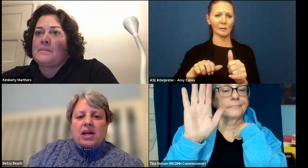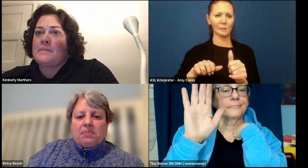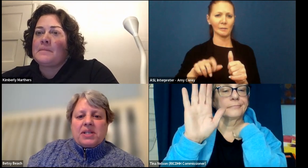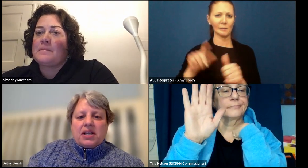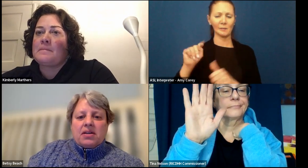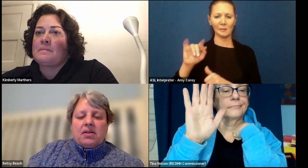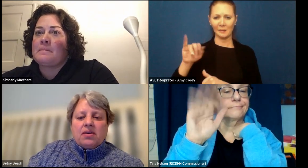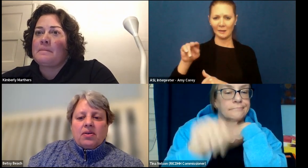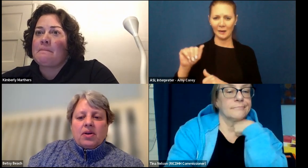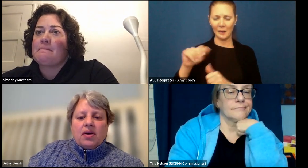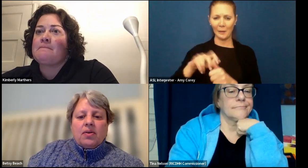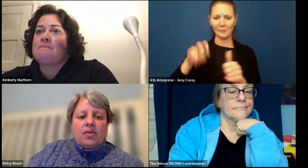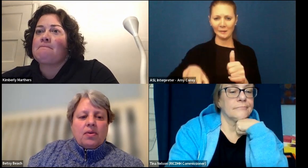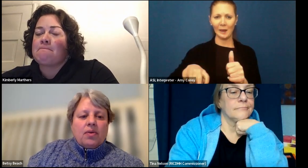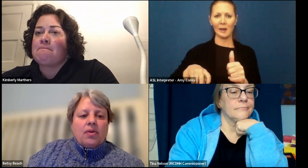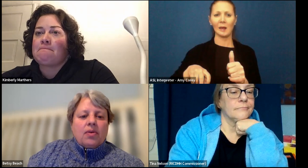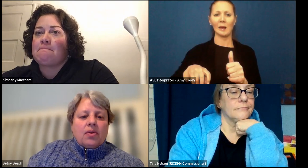Tina abstained. Okay.